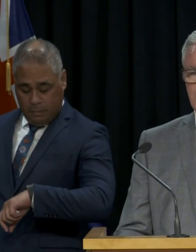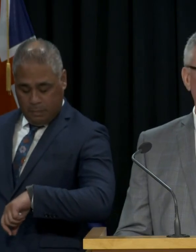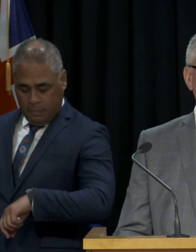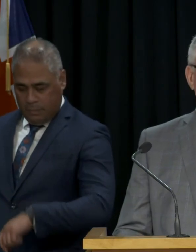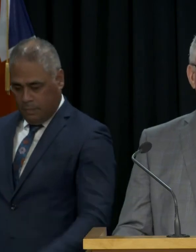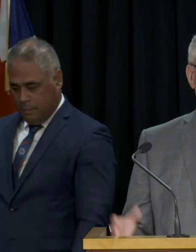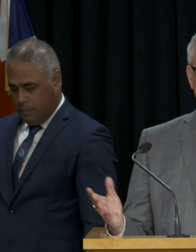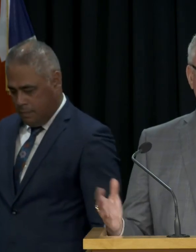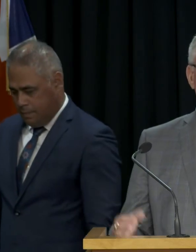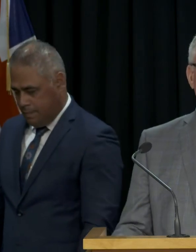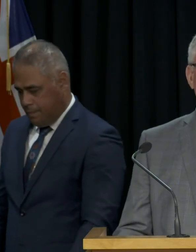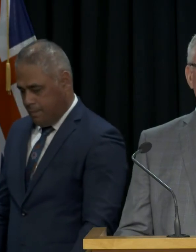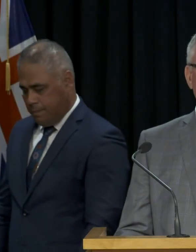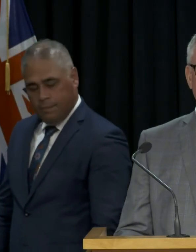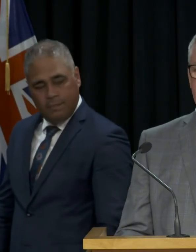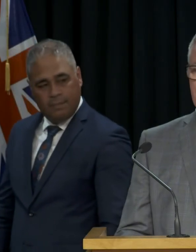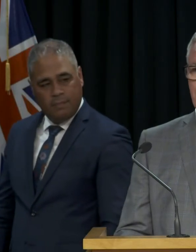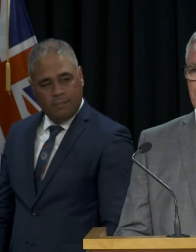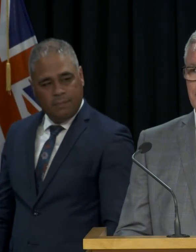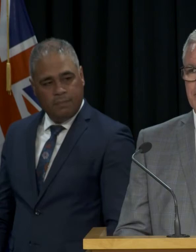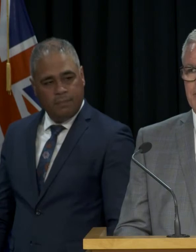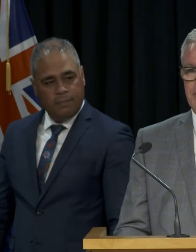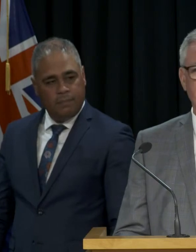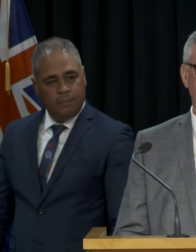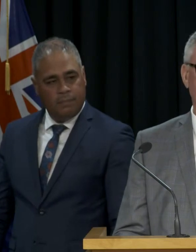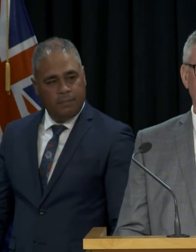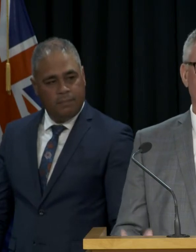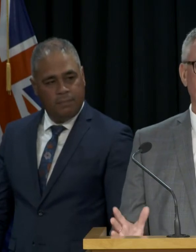votes will be known, I think, this Friday, and